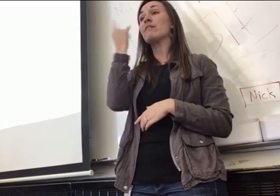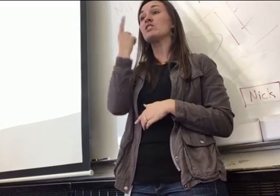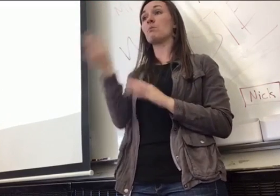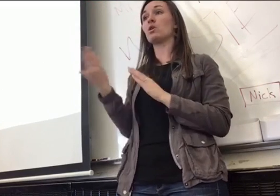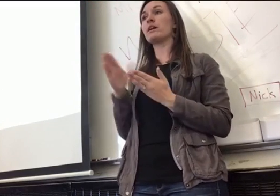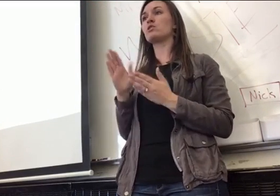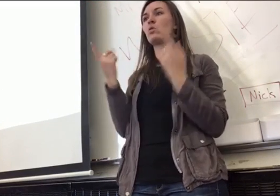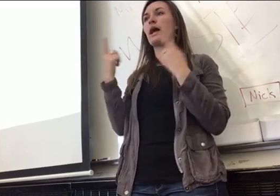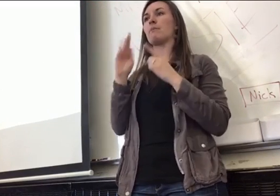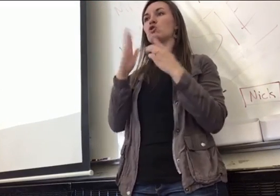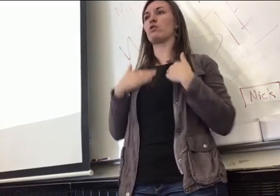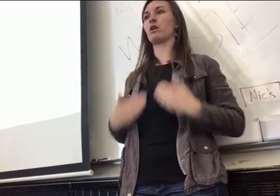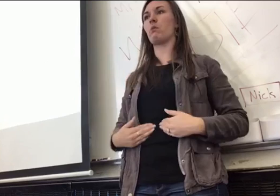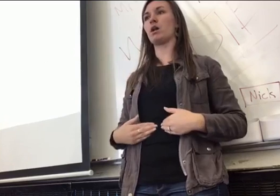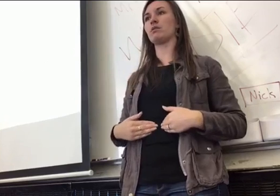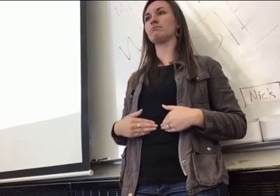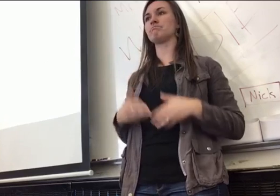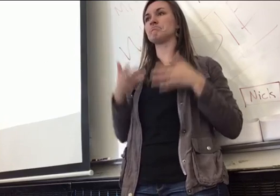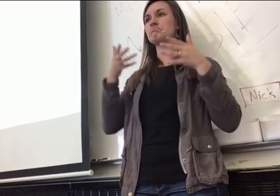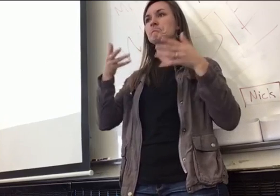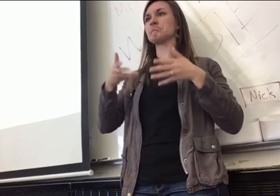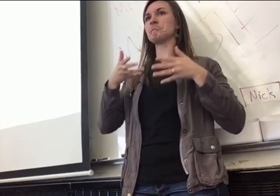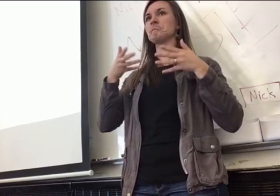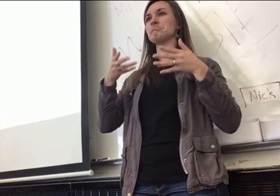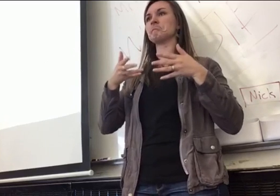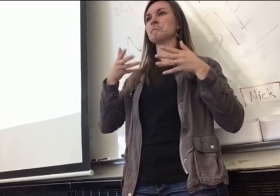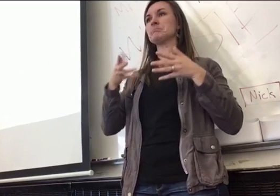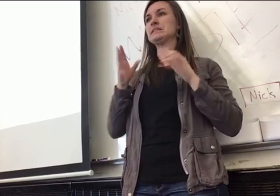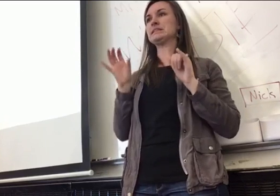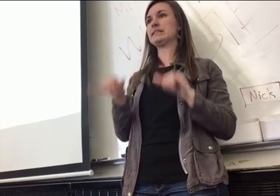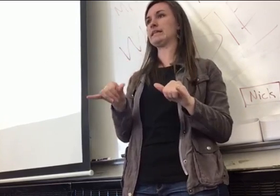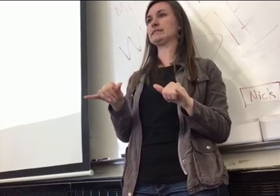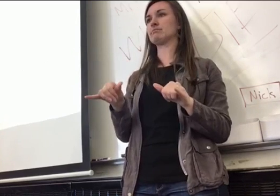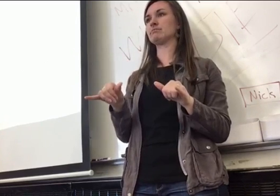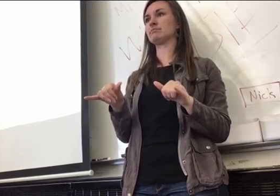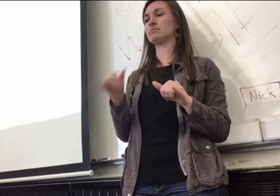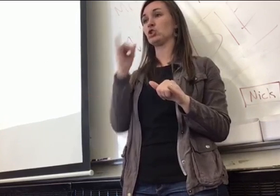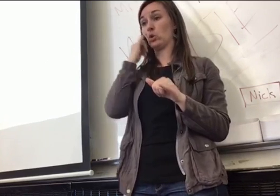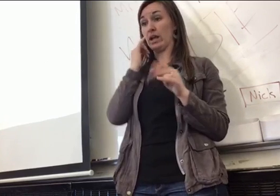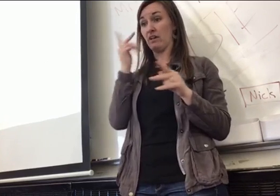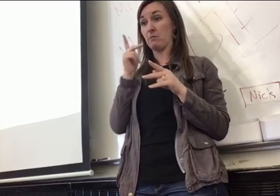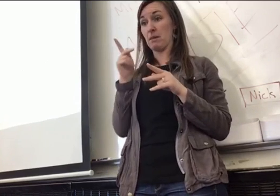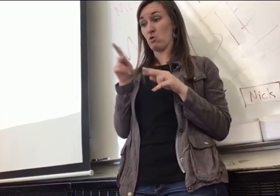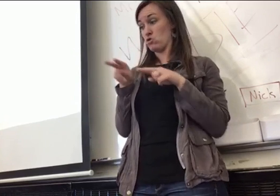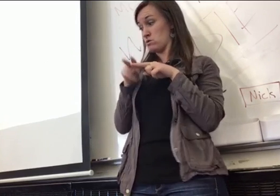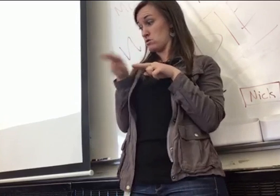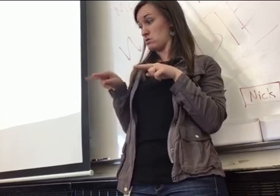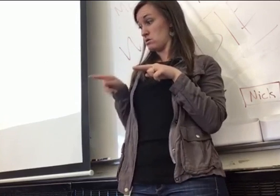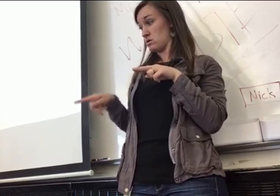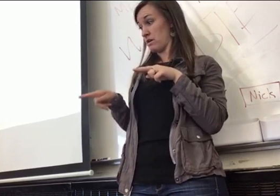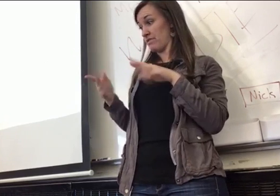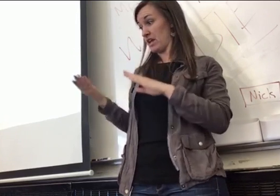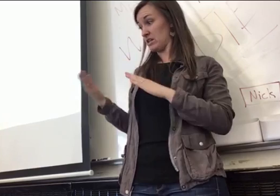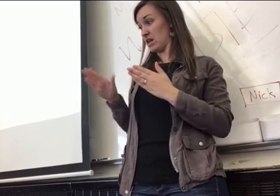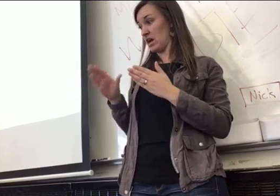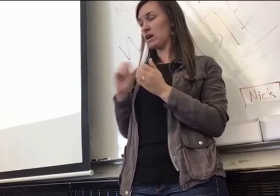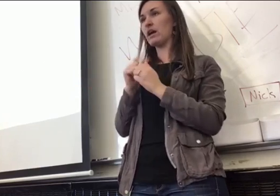to their body? It stays there. Yep. So if people start to die around you, how are you going to get food if they're